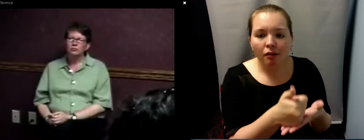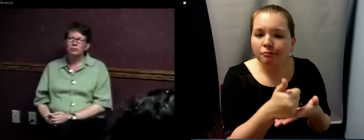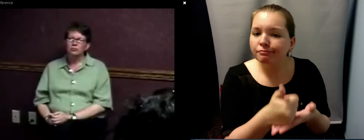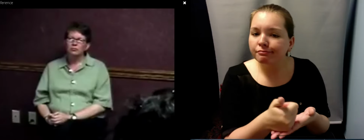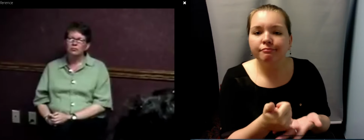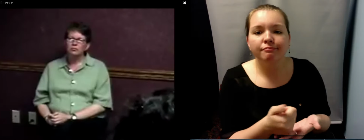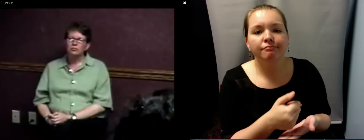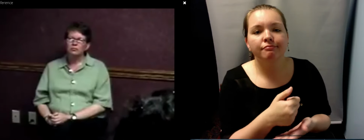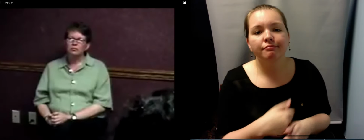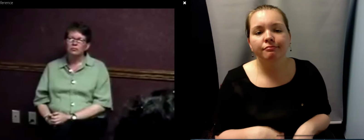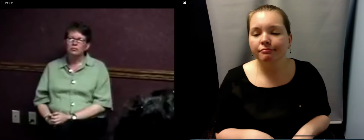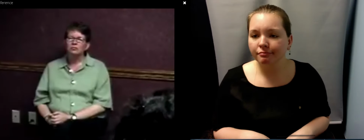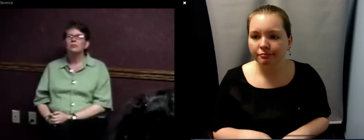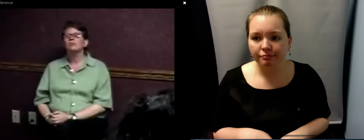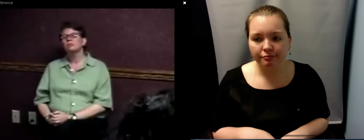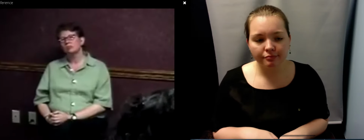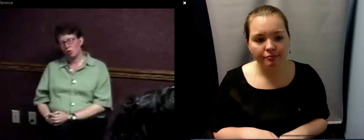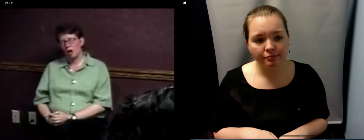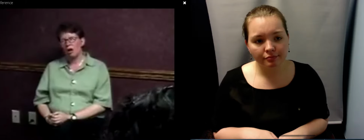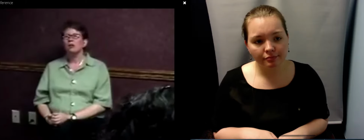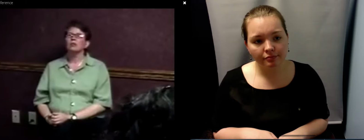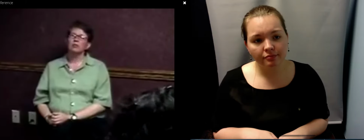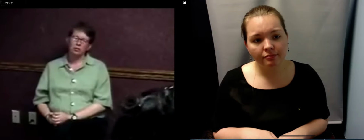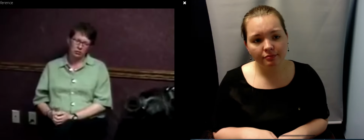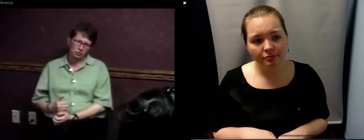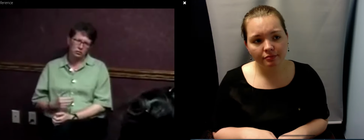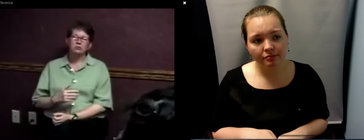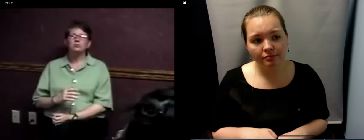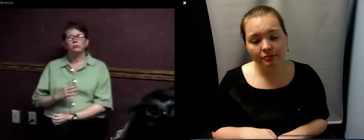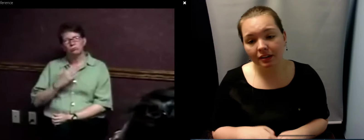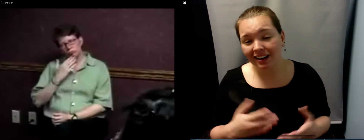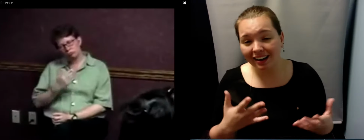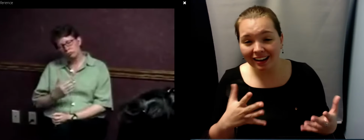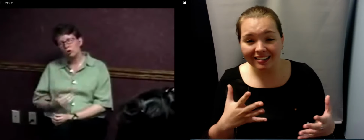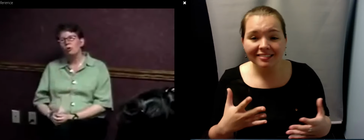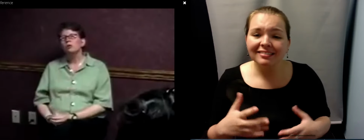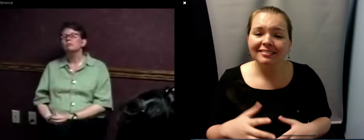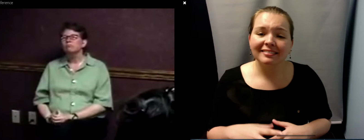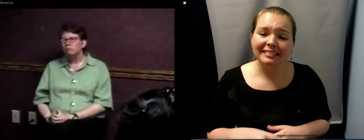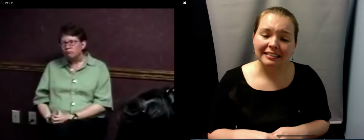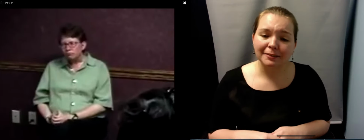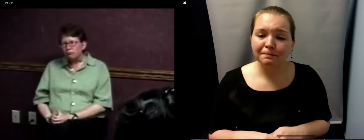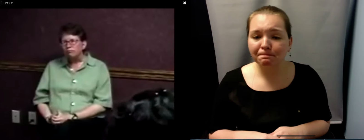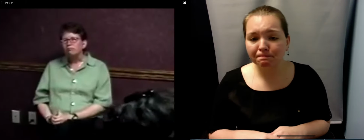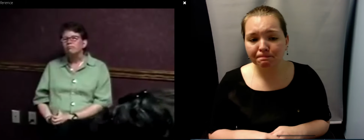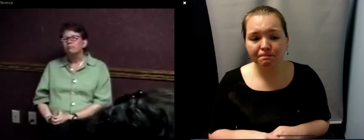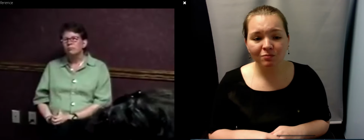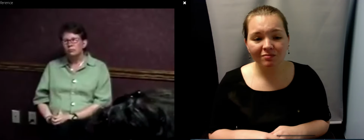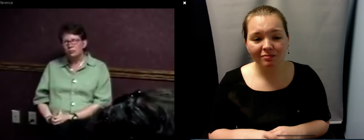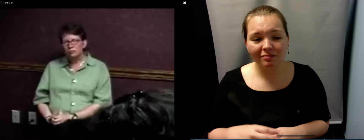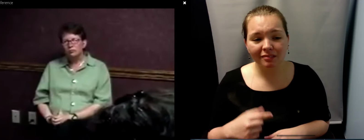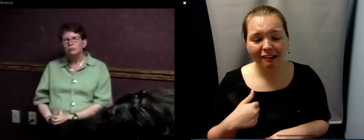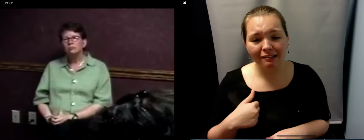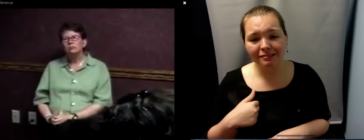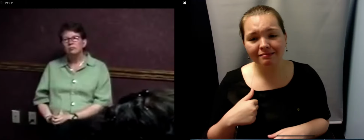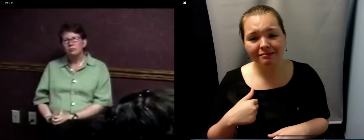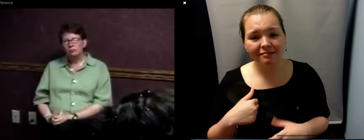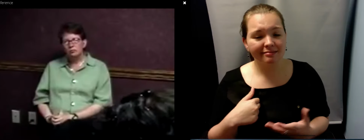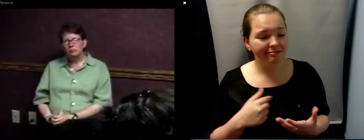too. So I think that's helping too. Other than that, yeah, I'll have to sort of check